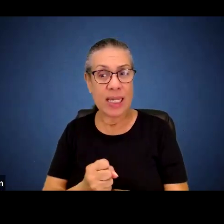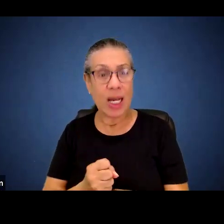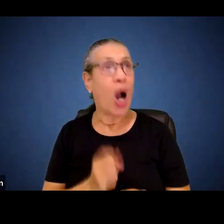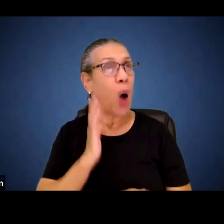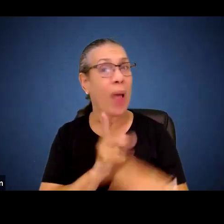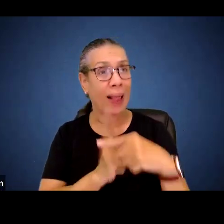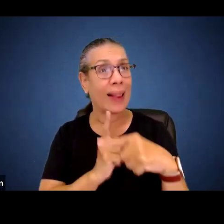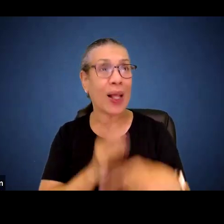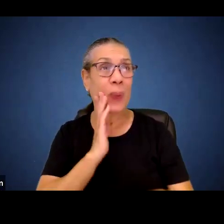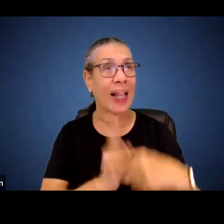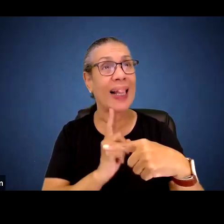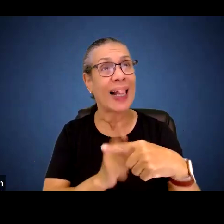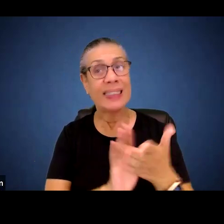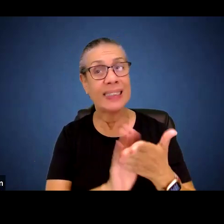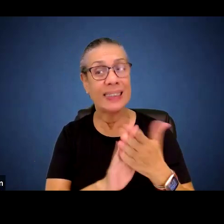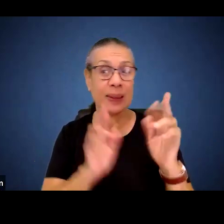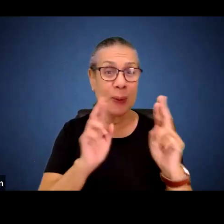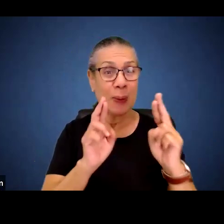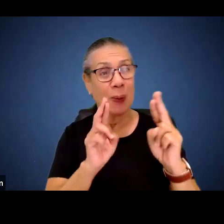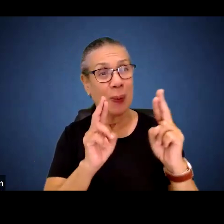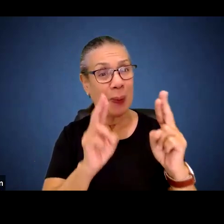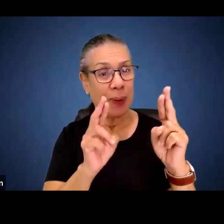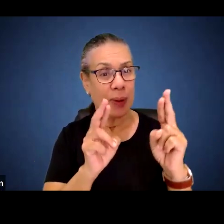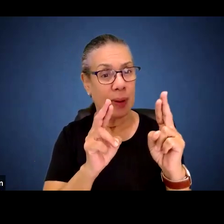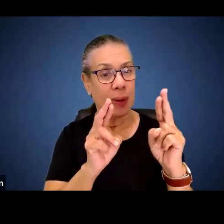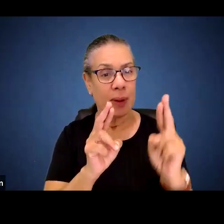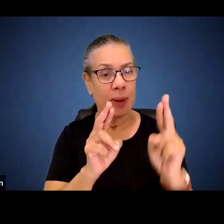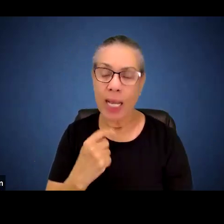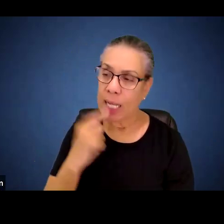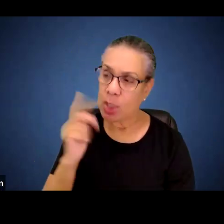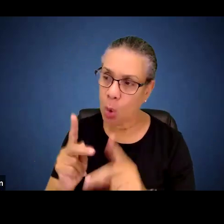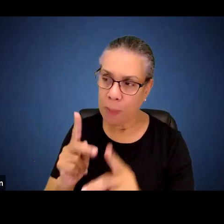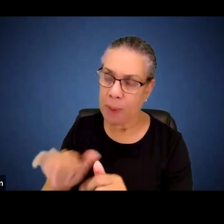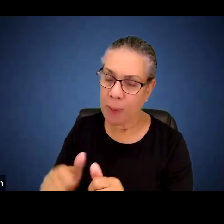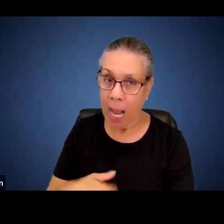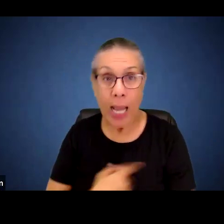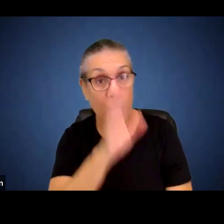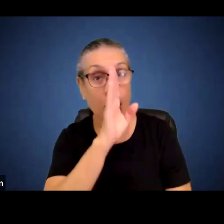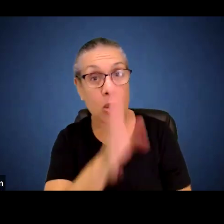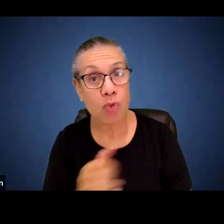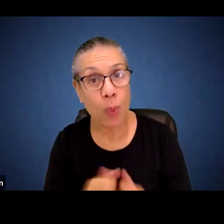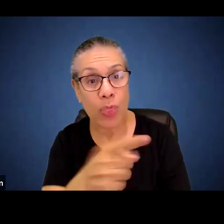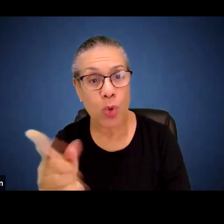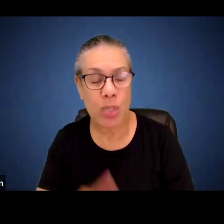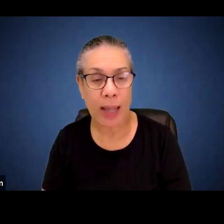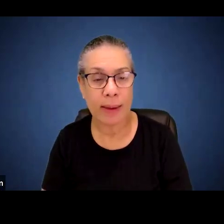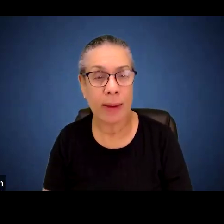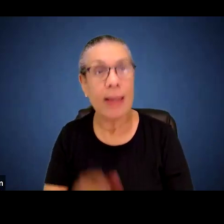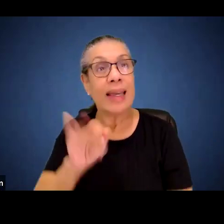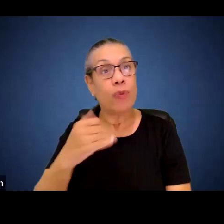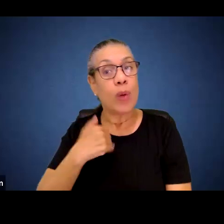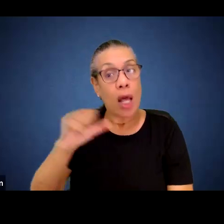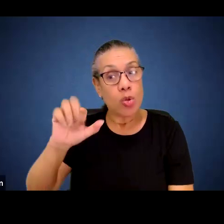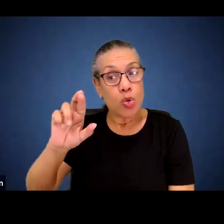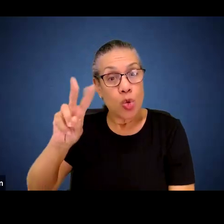a little better. And so it's still good enough to serve. And I've said this to folks behind the scenes, I'll say it tonight. I think if we did a survey